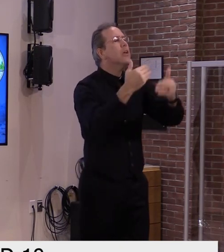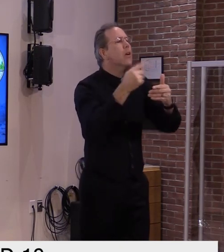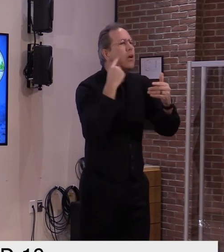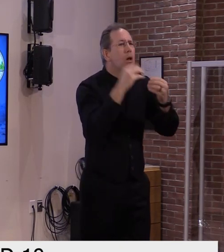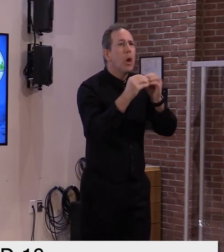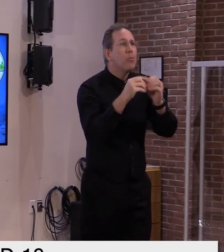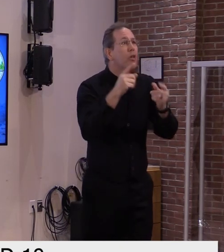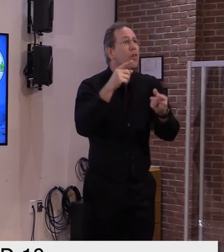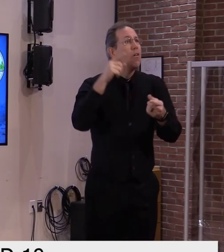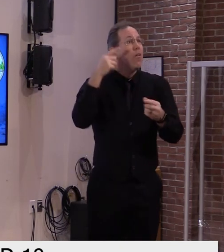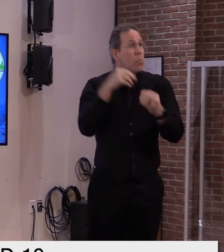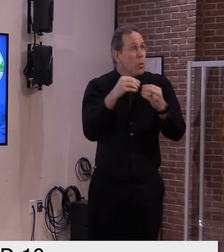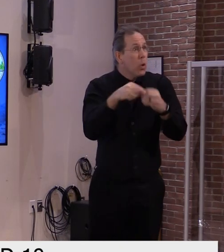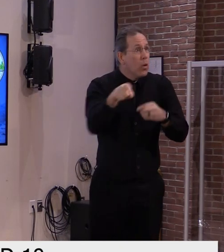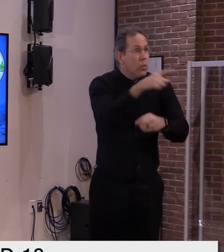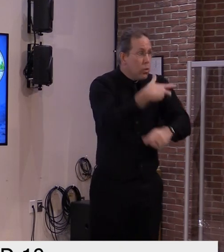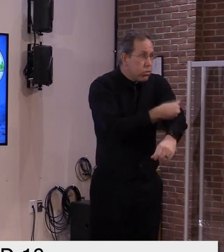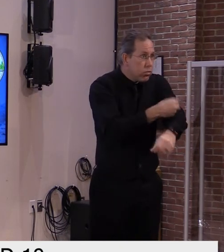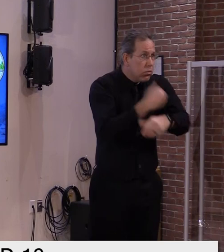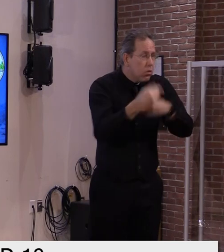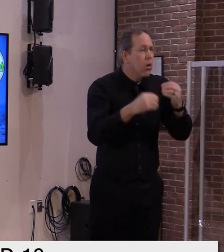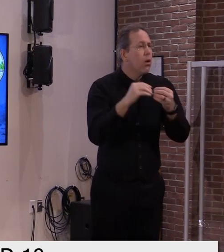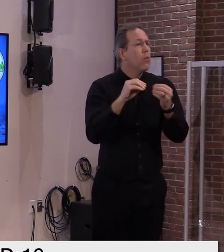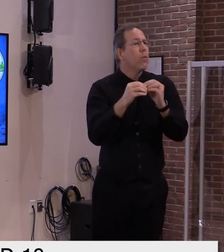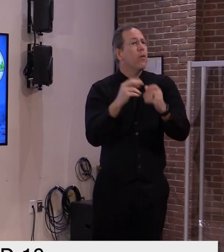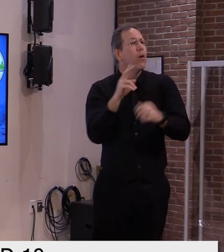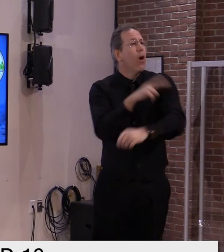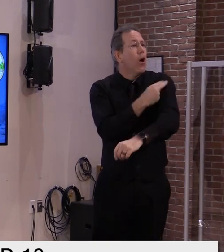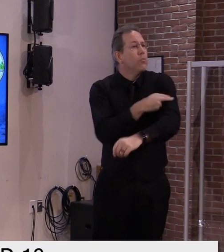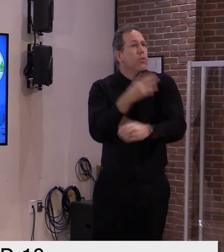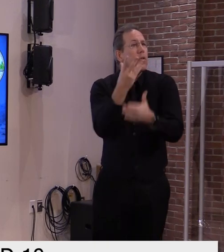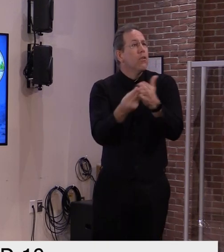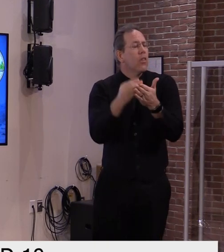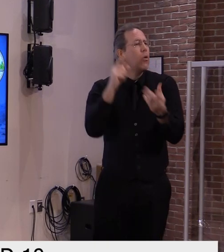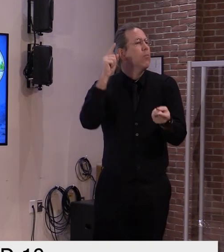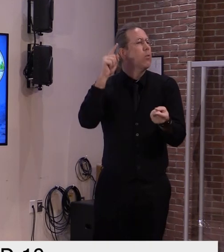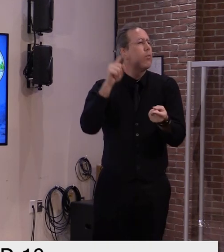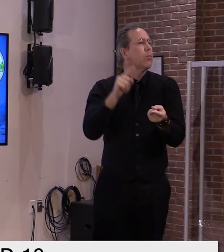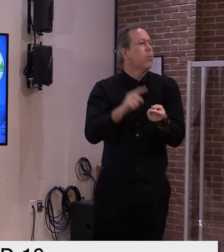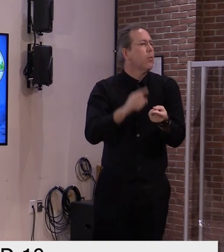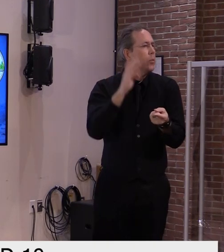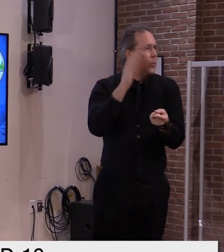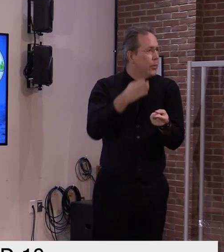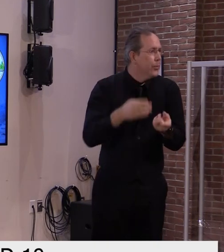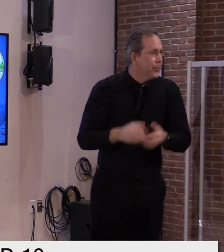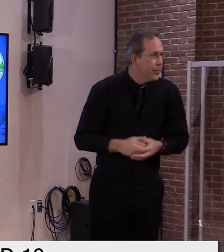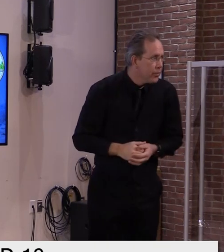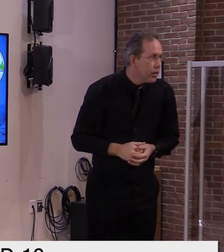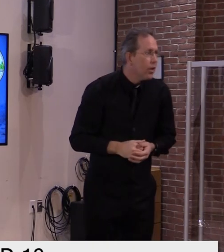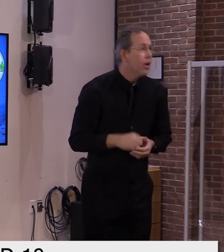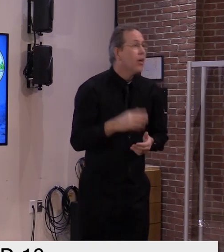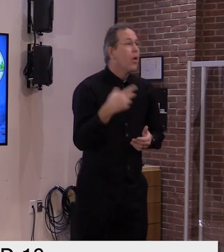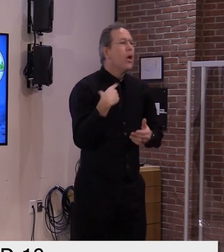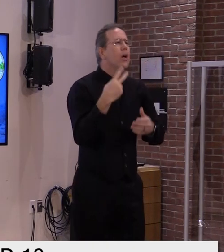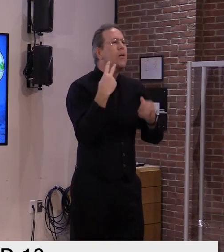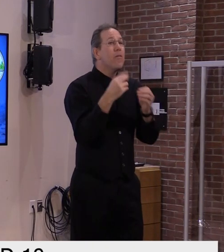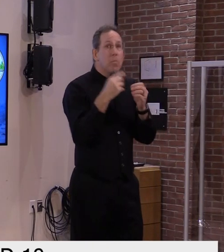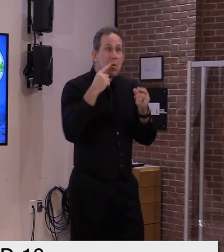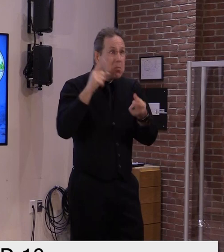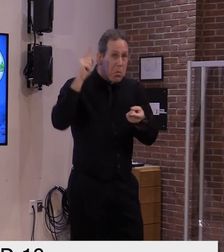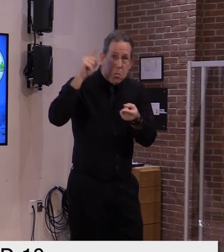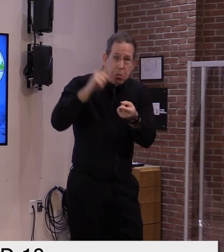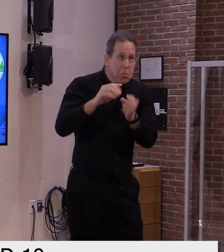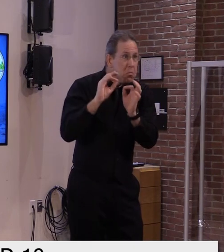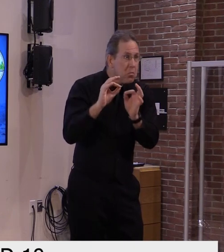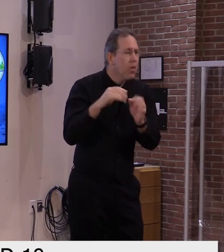at the current rate. This will allow us to begin reopening the economy again and start making our way back to some sort